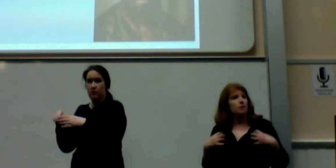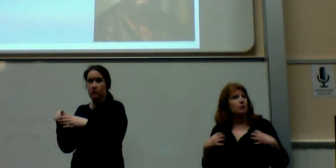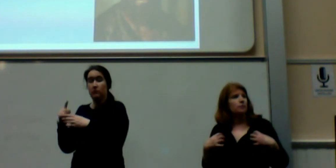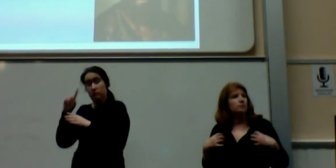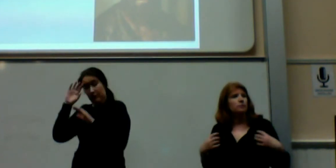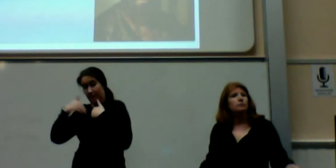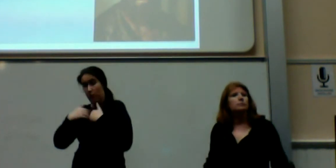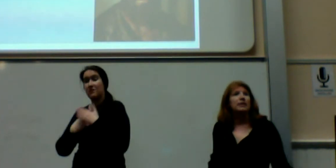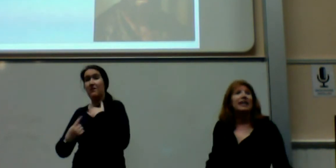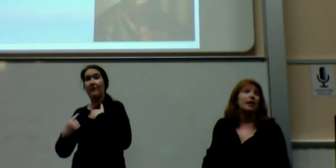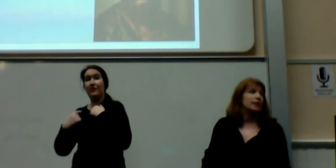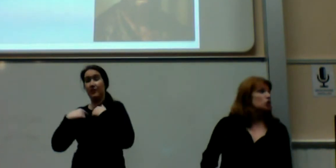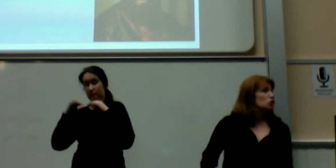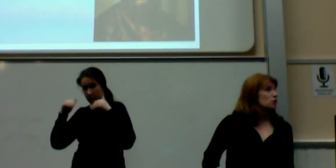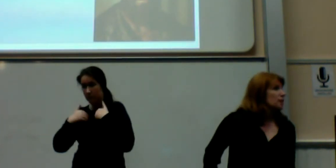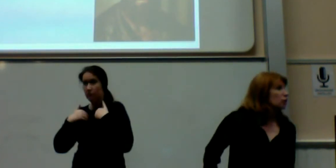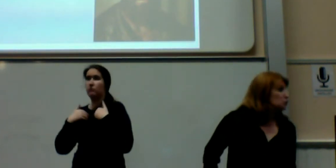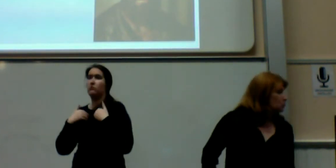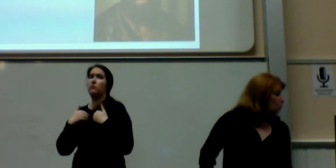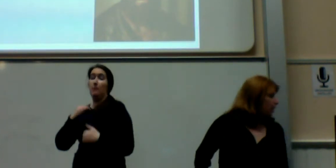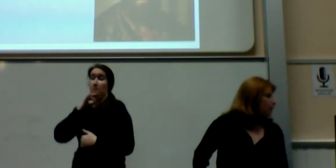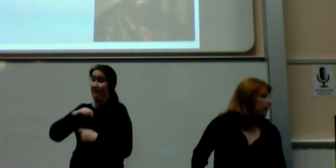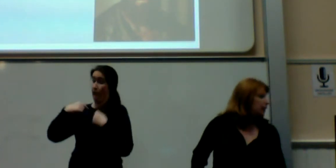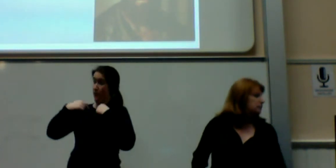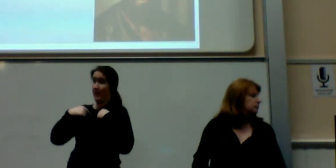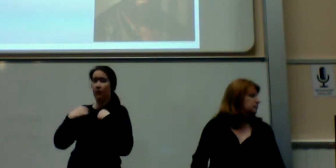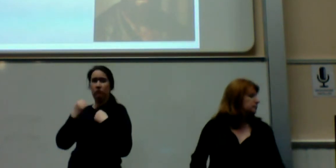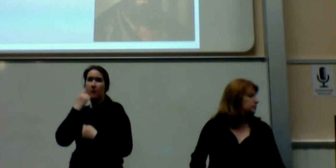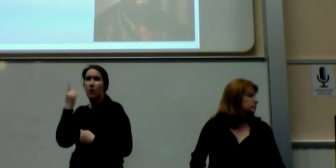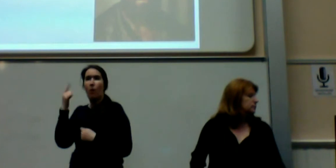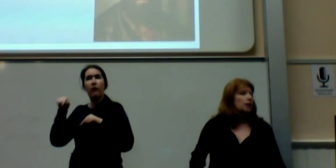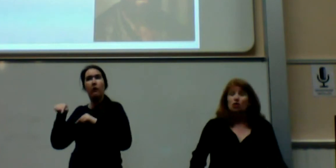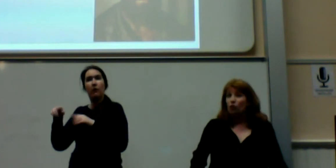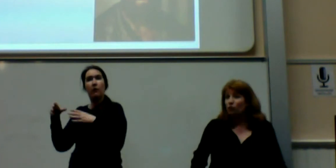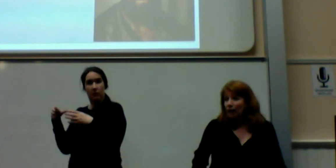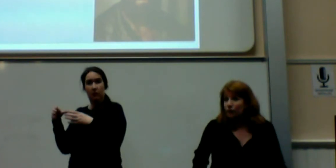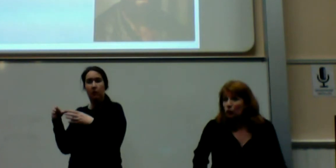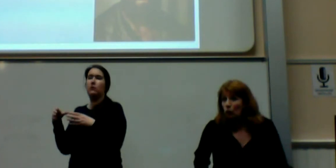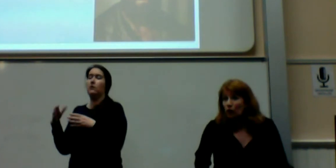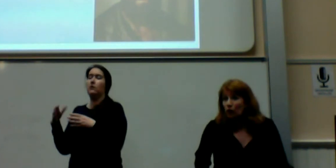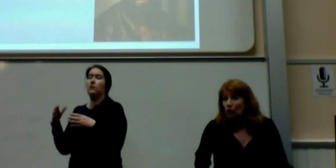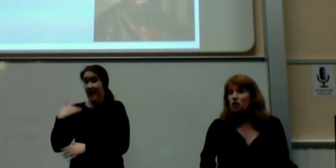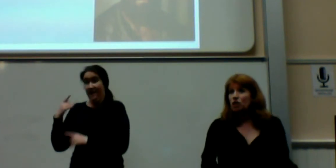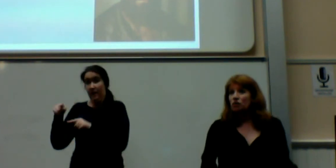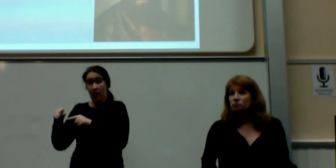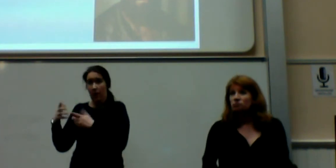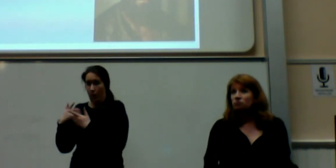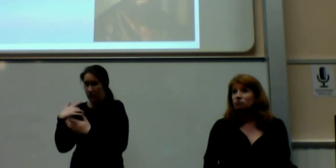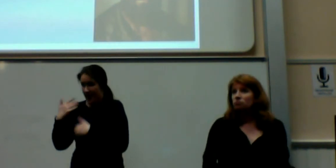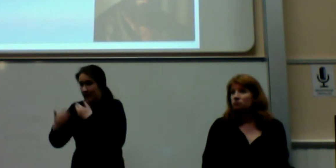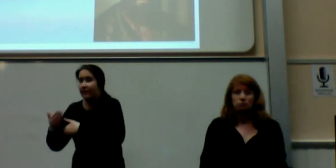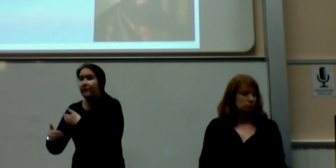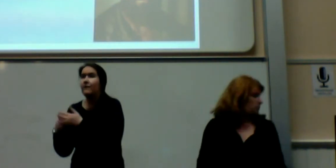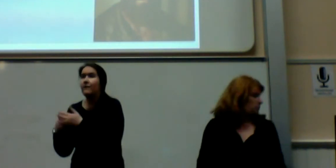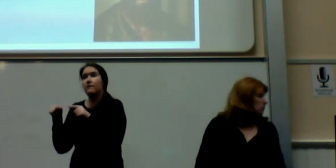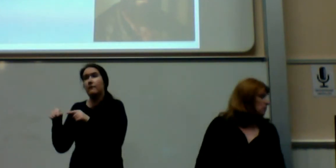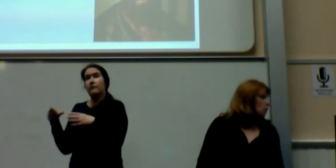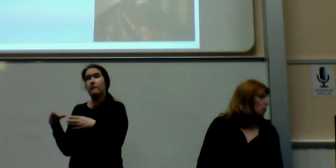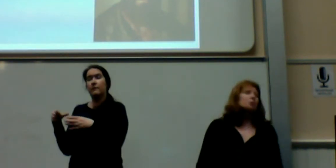Self-focused, advantage to self as primary, survival orientation,